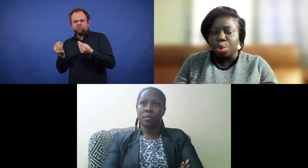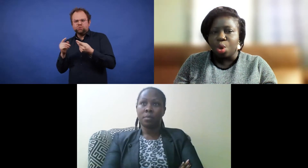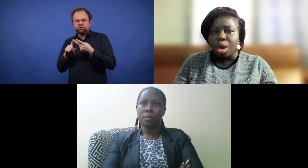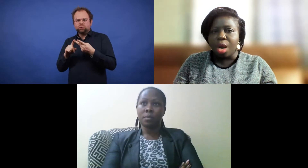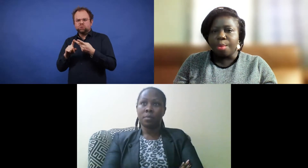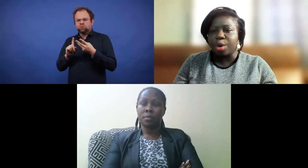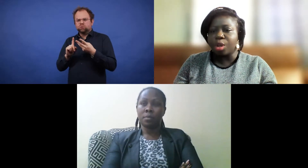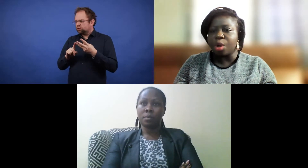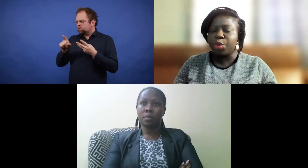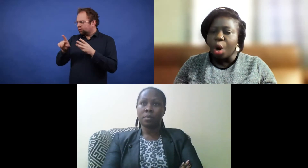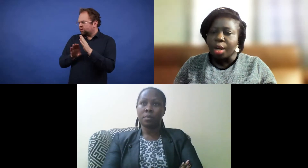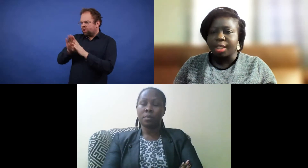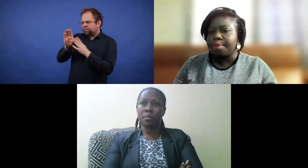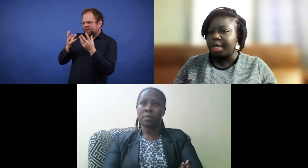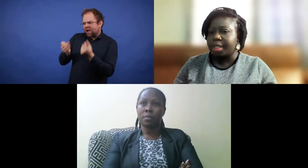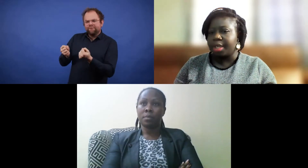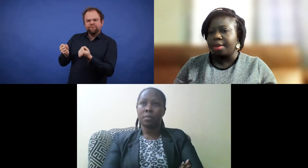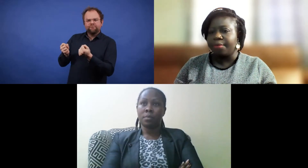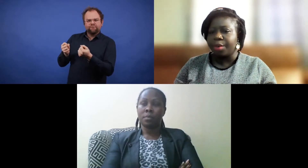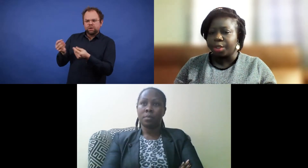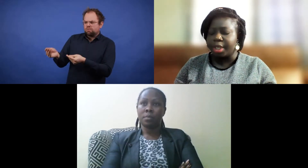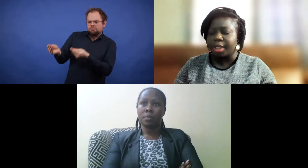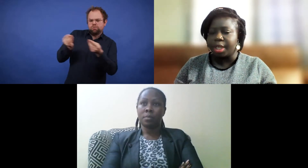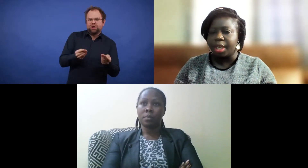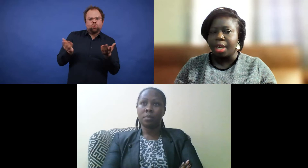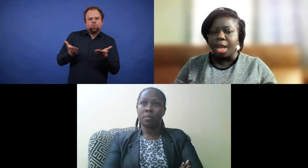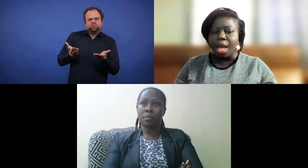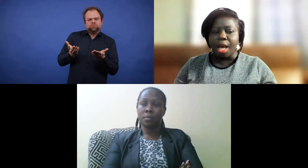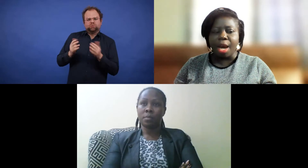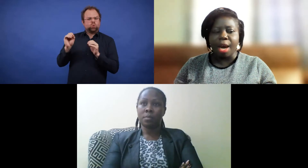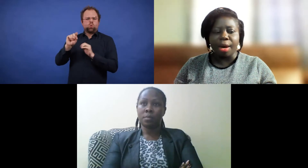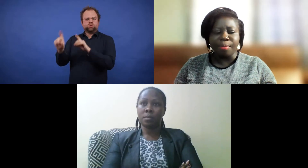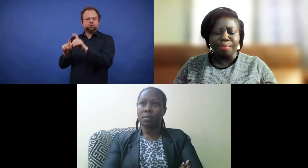do because of your disability, unfortunately.